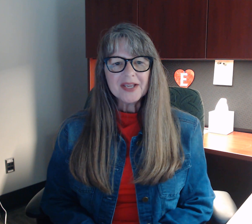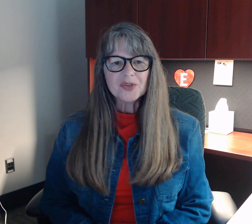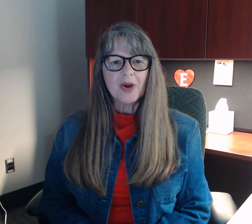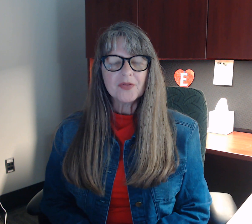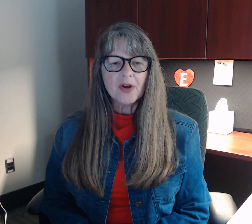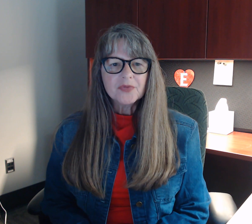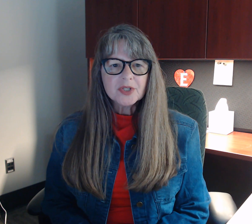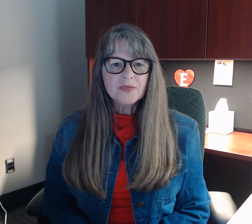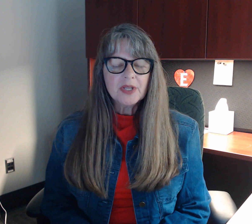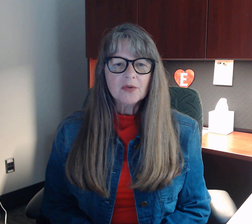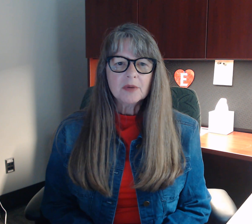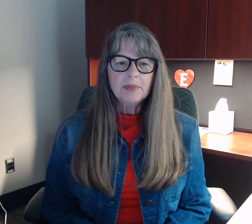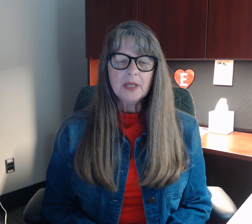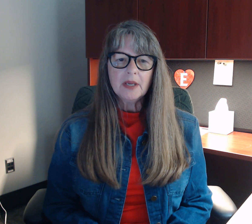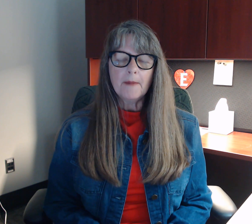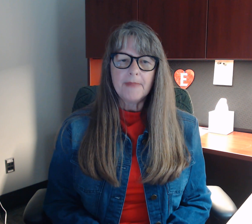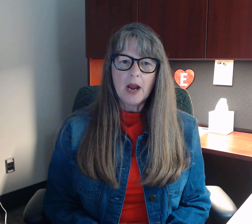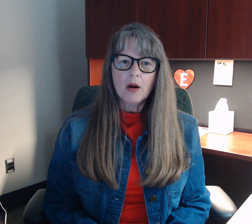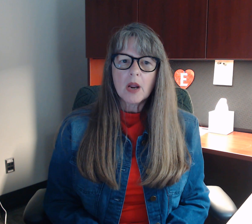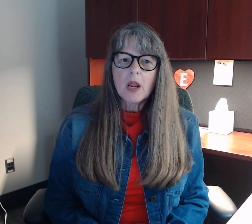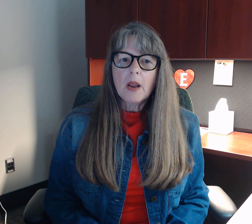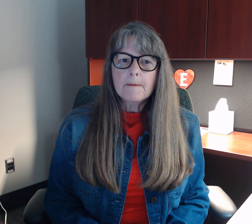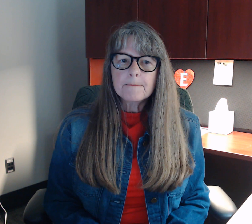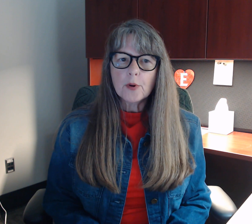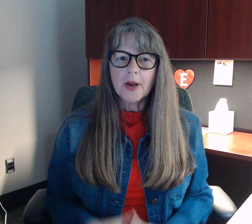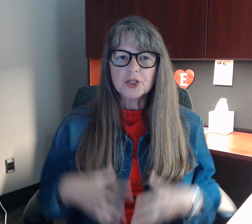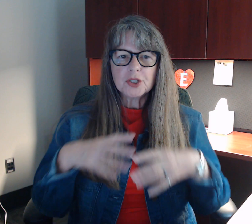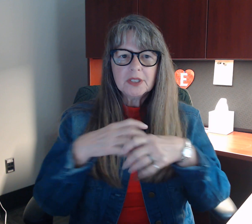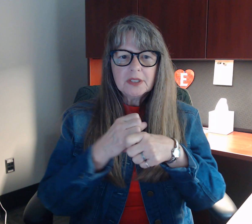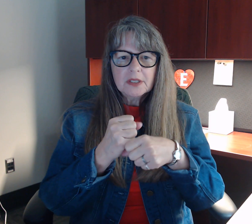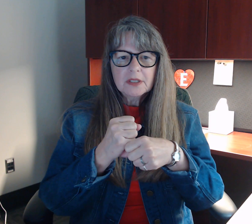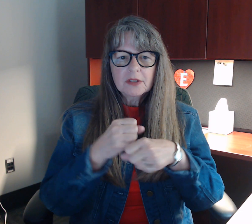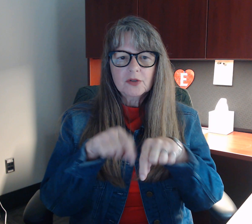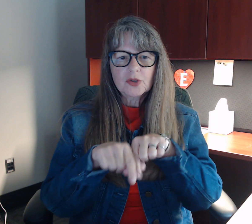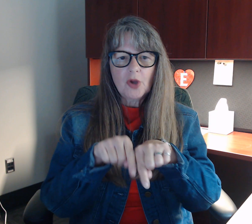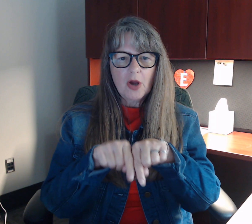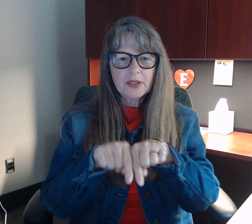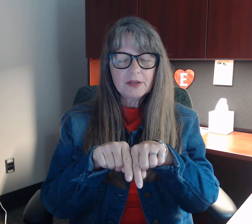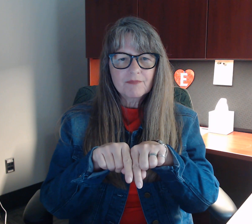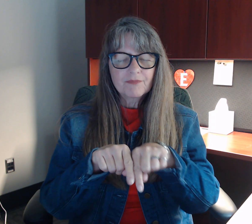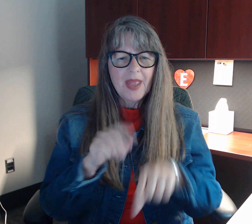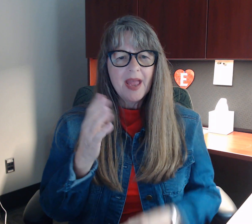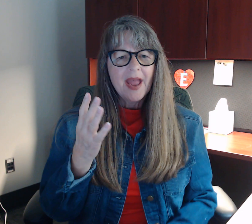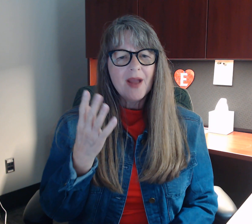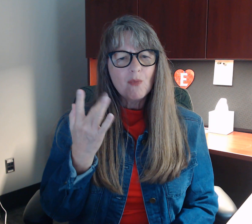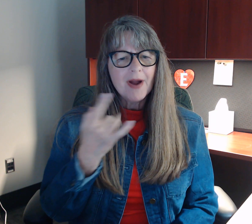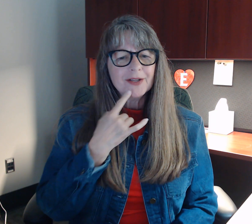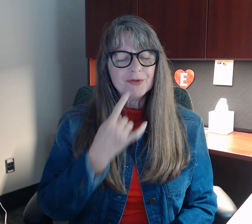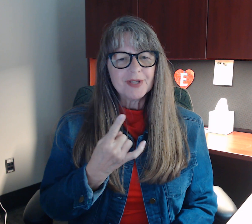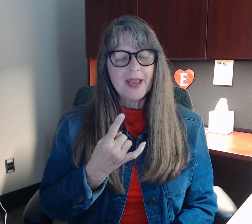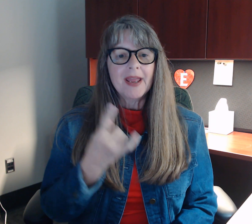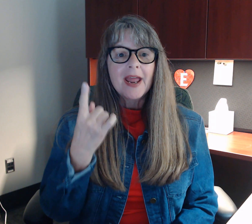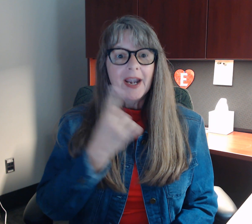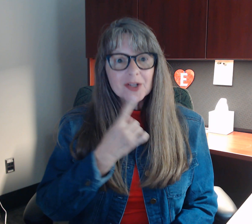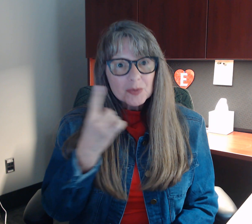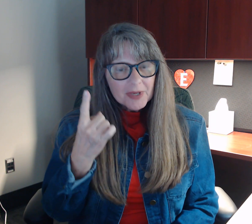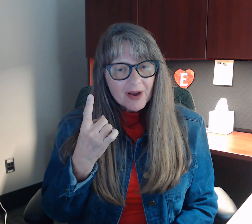Okay, so I thought this video could be about compression socks. And why do you say? And it's